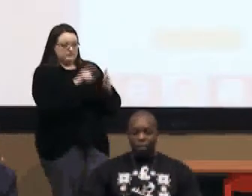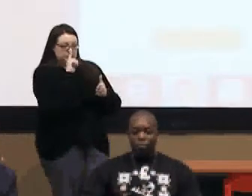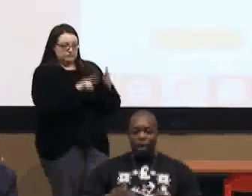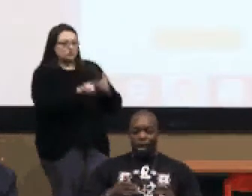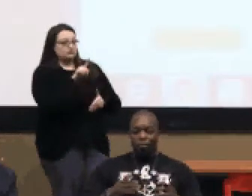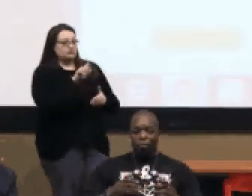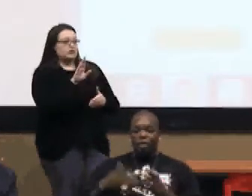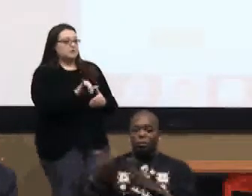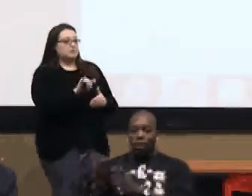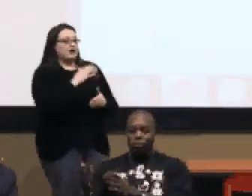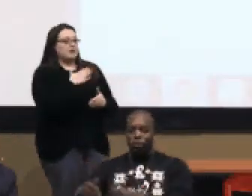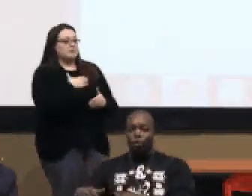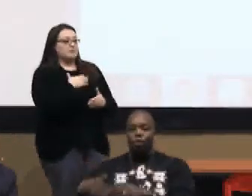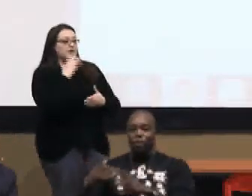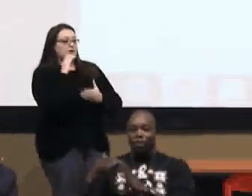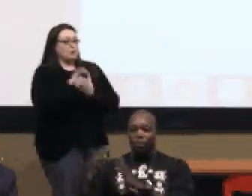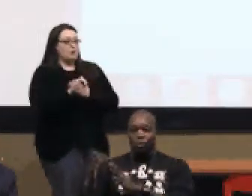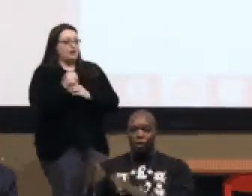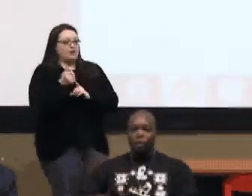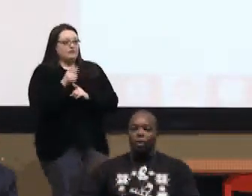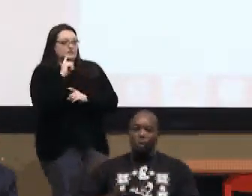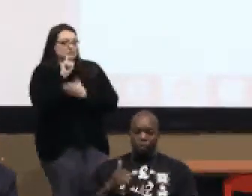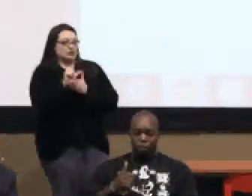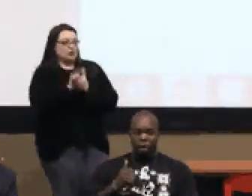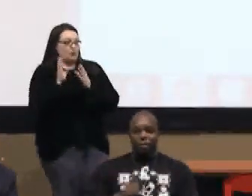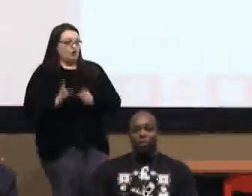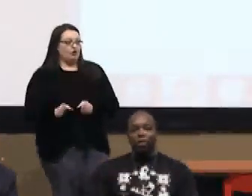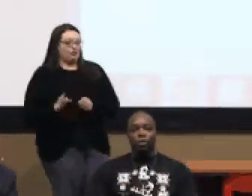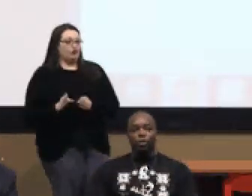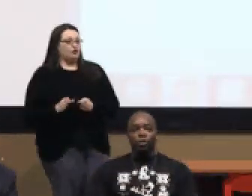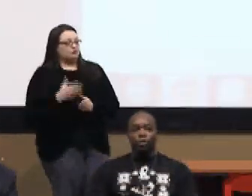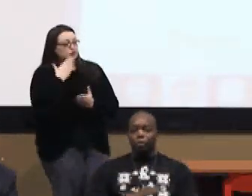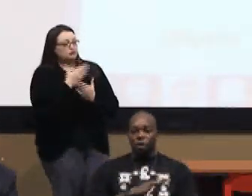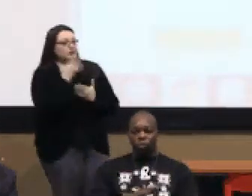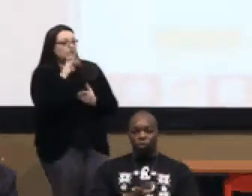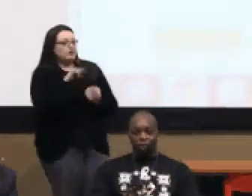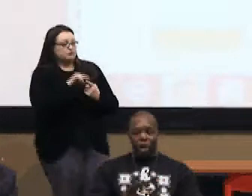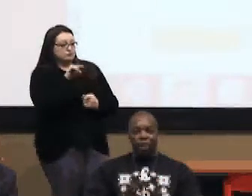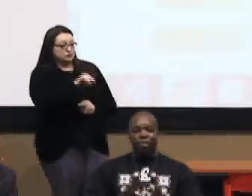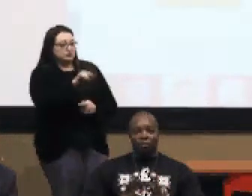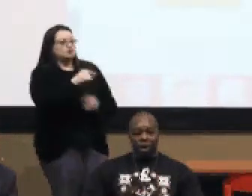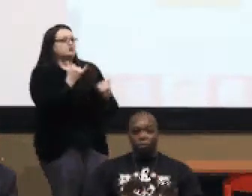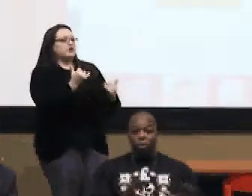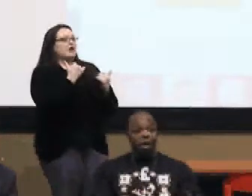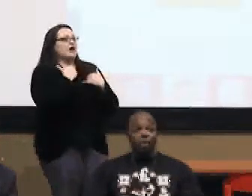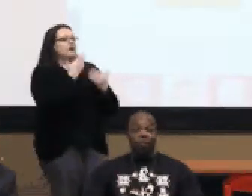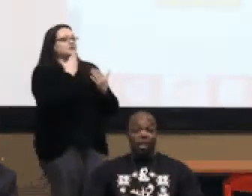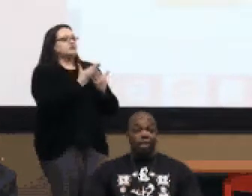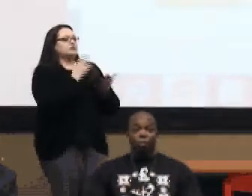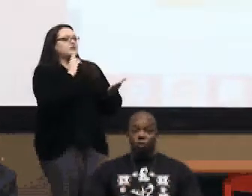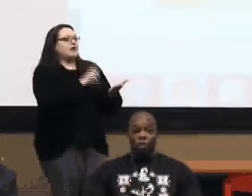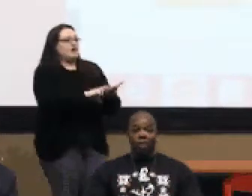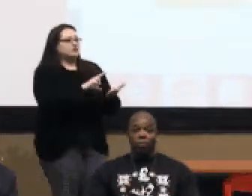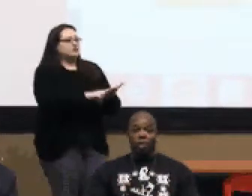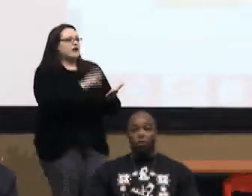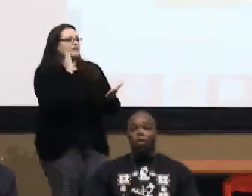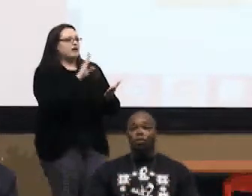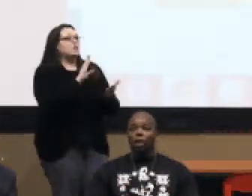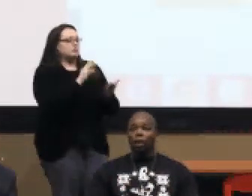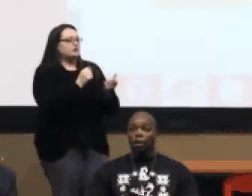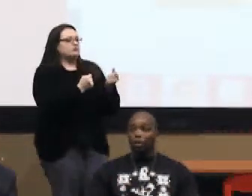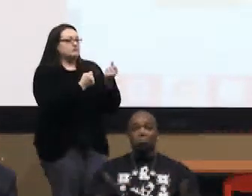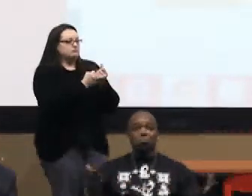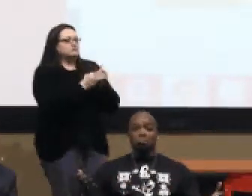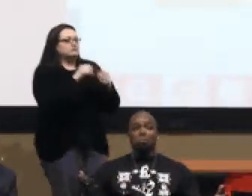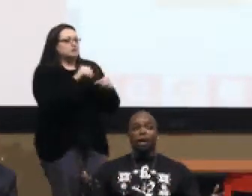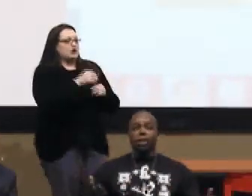out by my spouse who is a lawyer. Best of luck to you. You now have a viable contract that will stand up in a court of